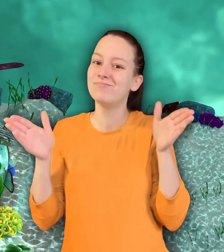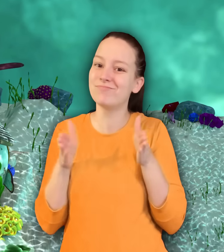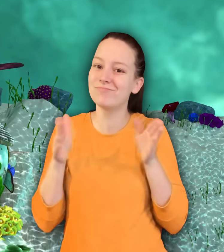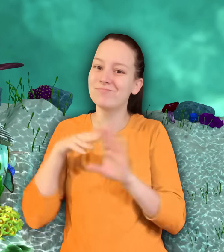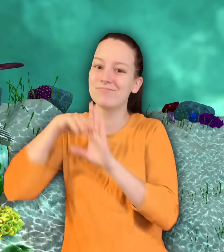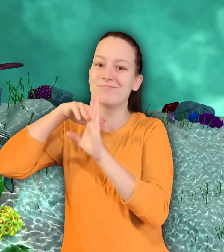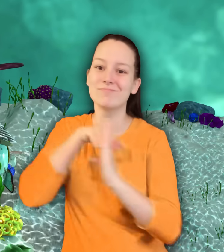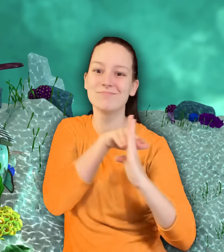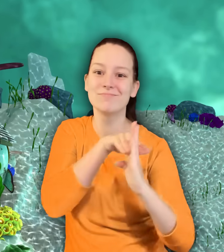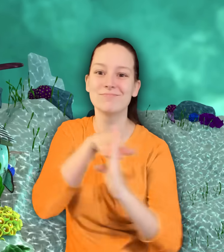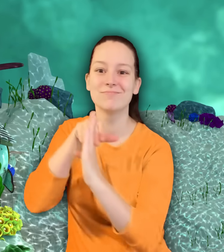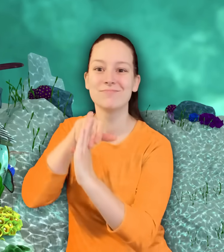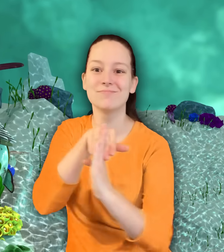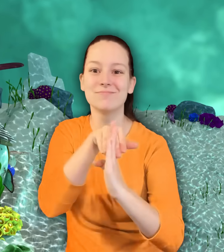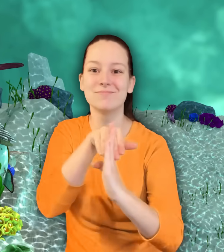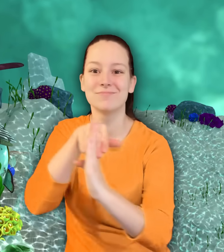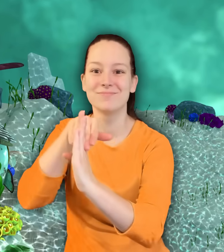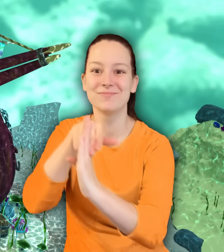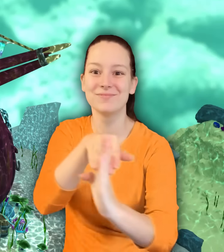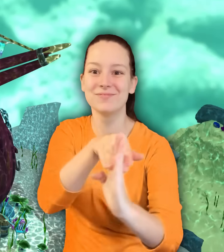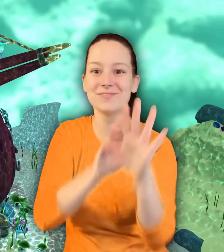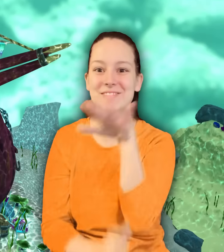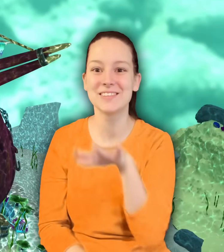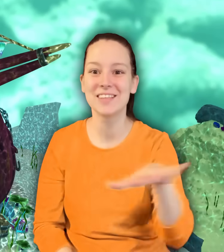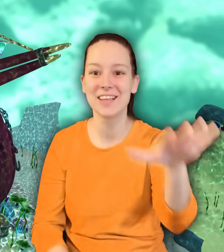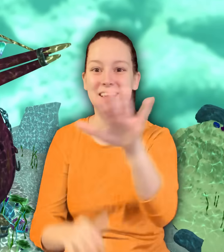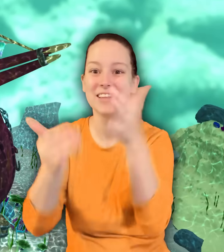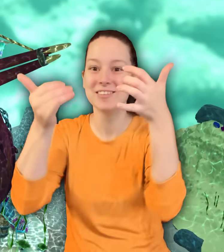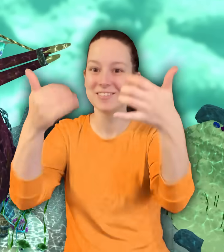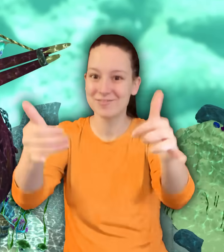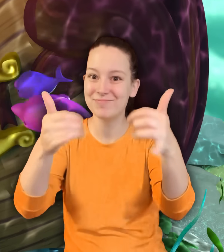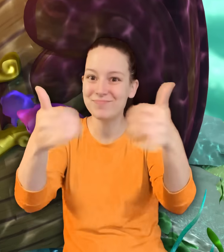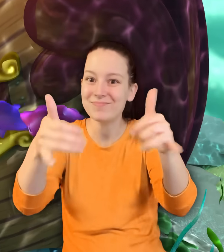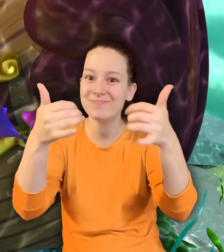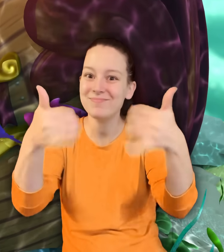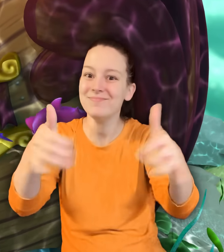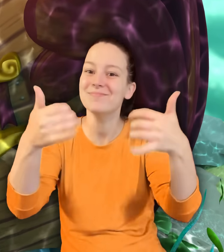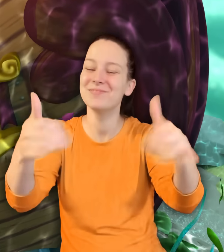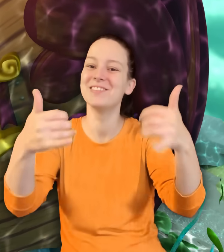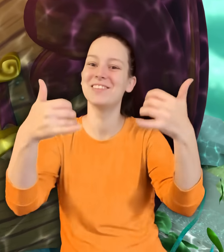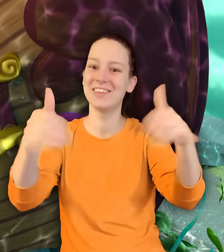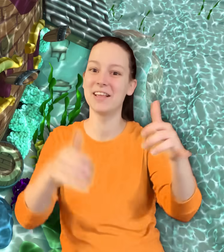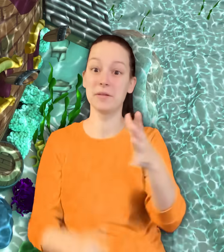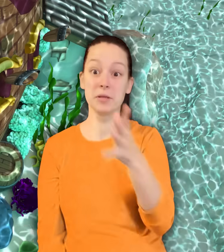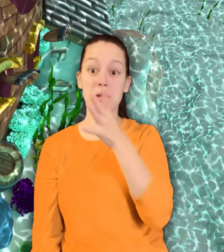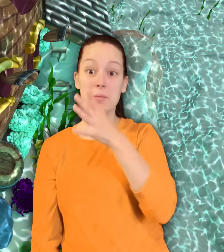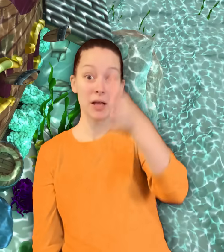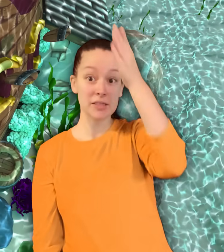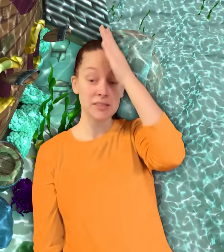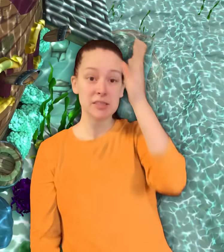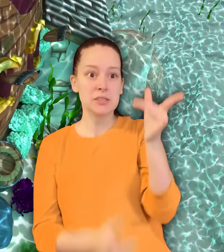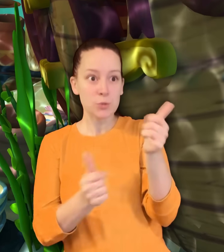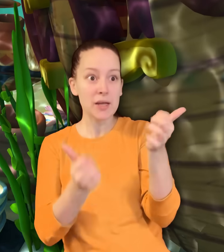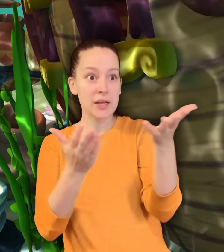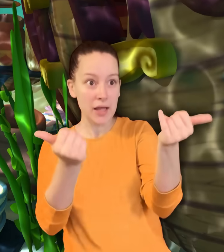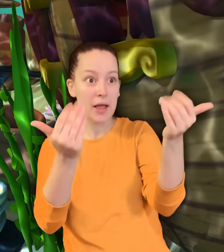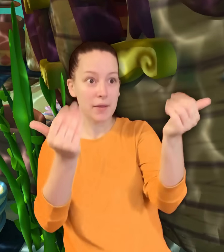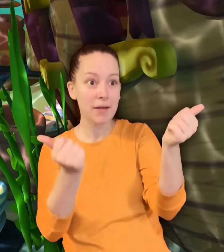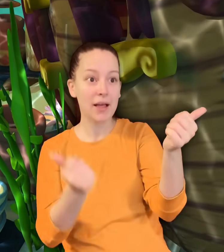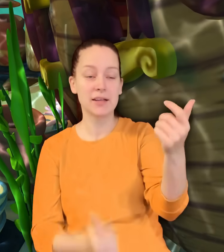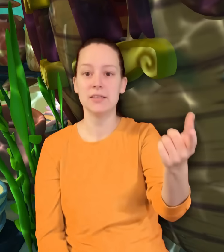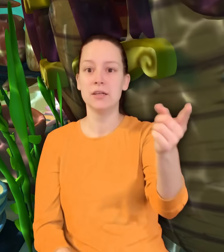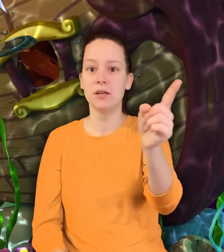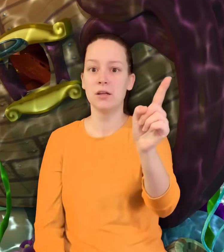One Little Sharks went swimming one day Down in the bay where all the sharks play Mummy Sharks said,